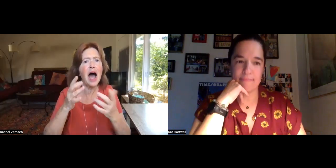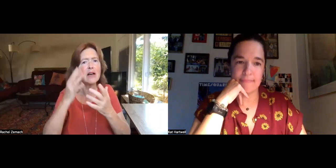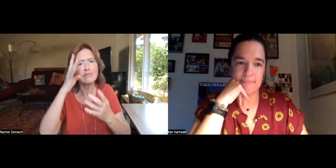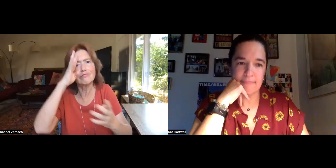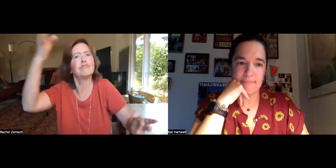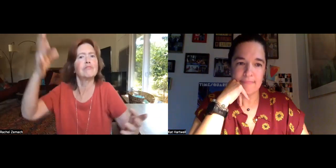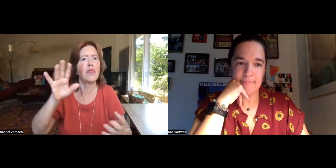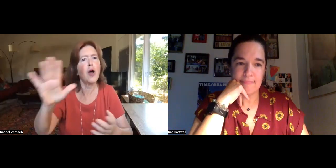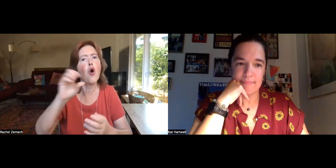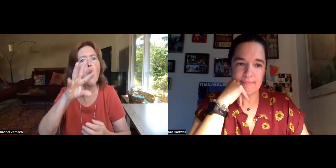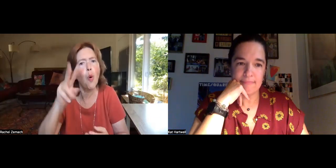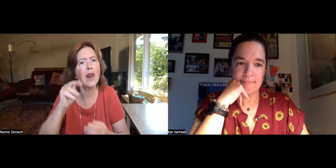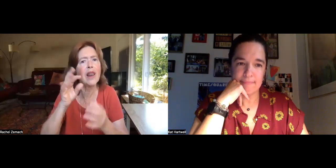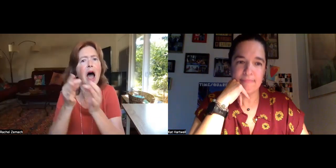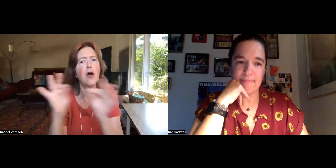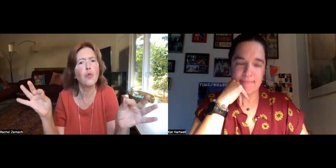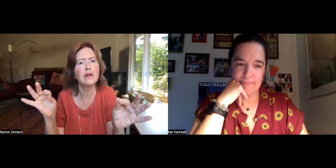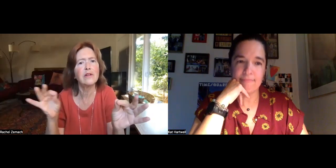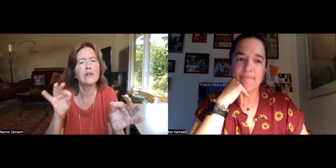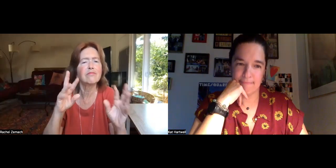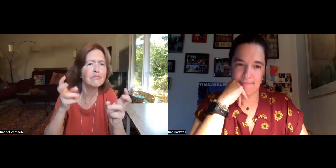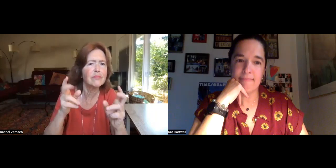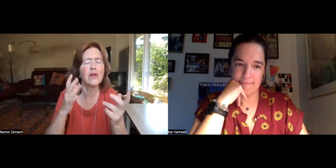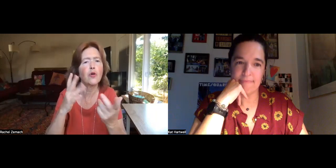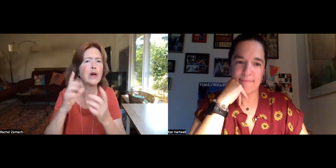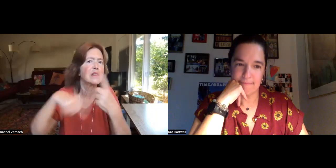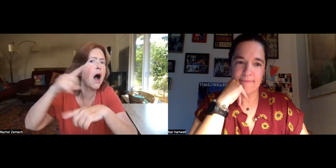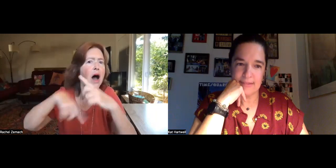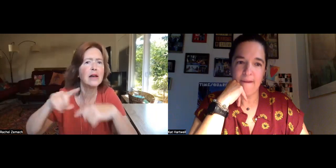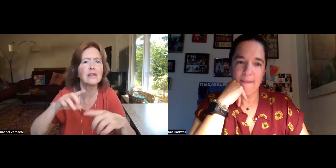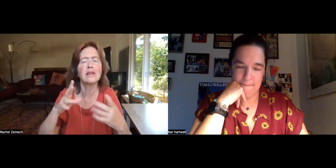had their own language for sign.